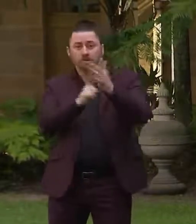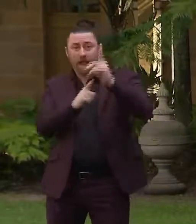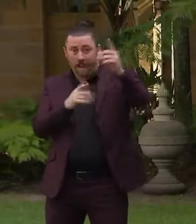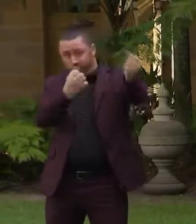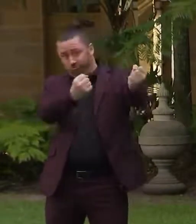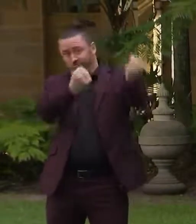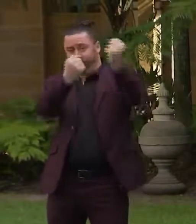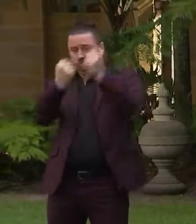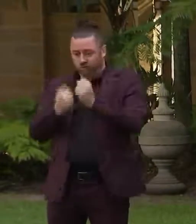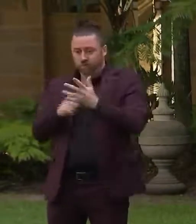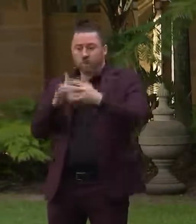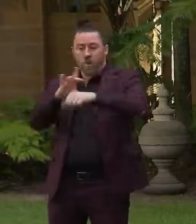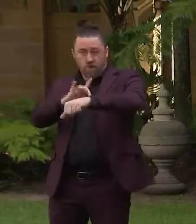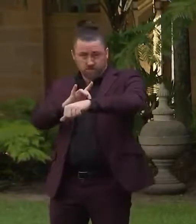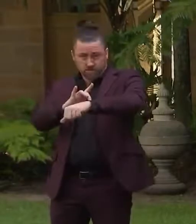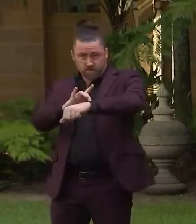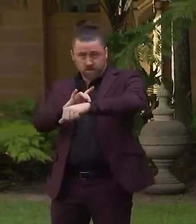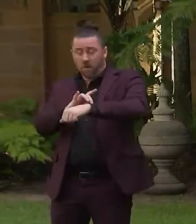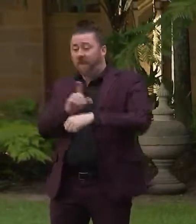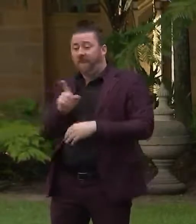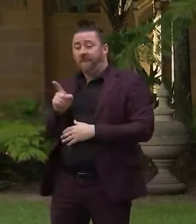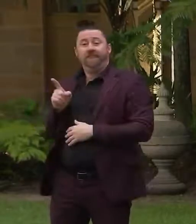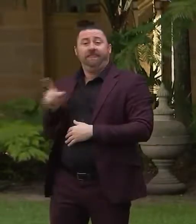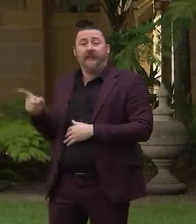Yes, yes.